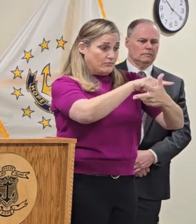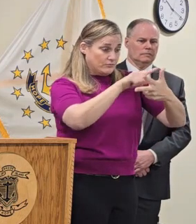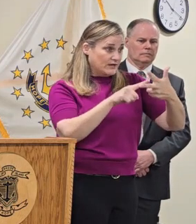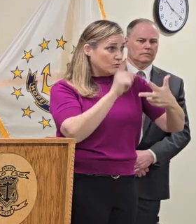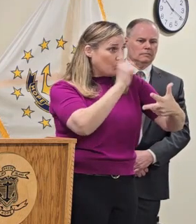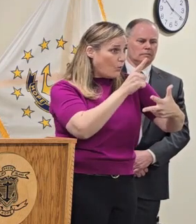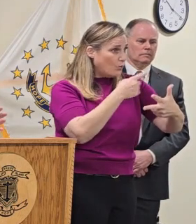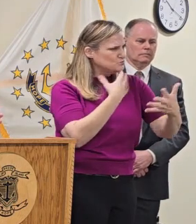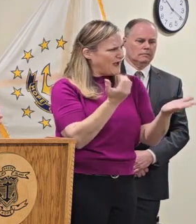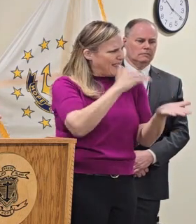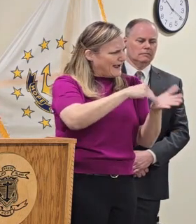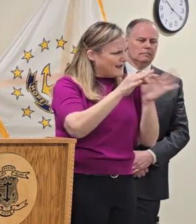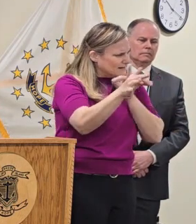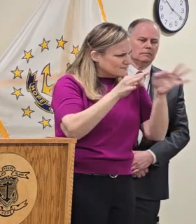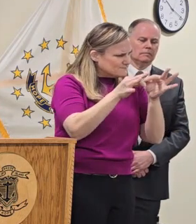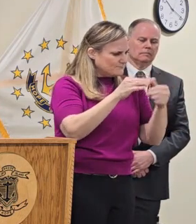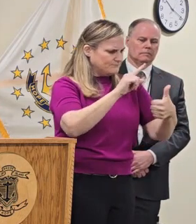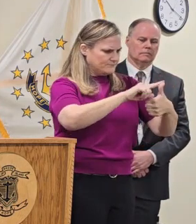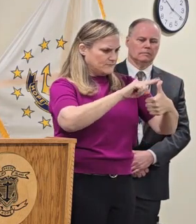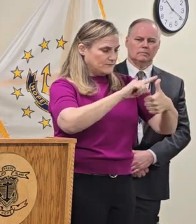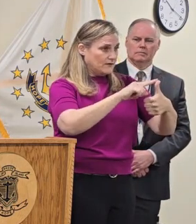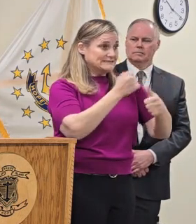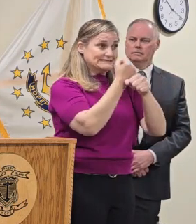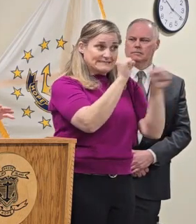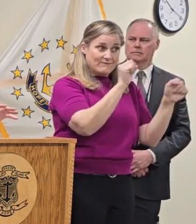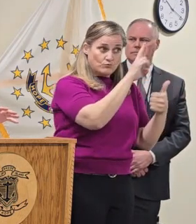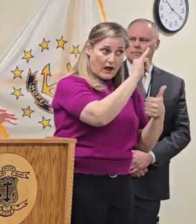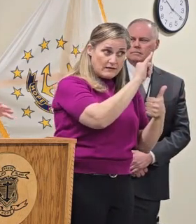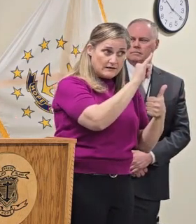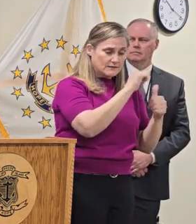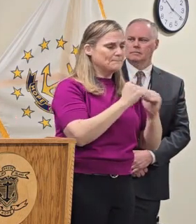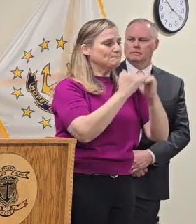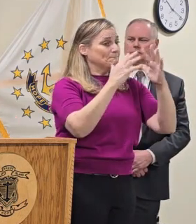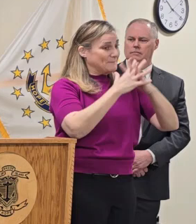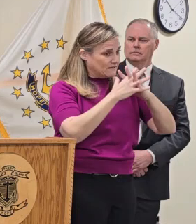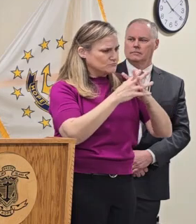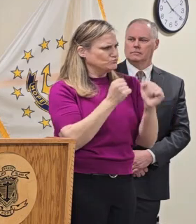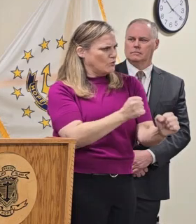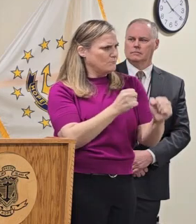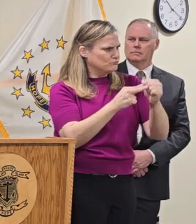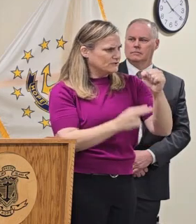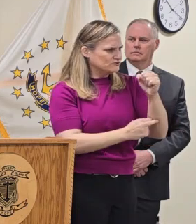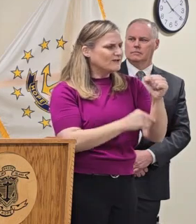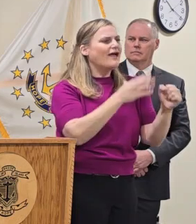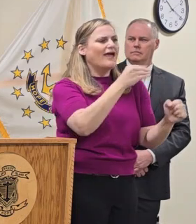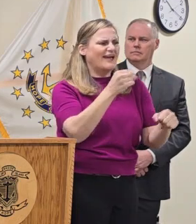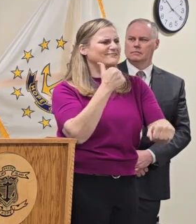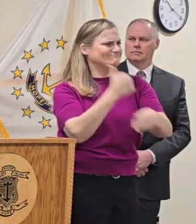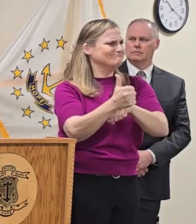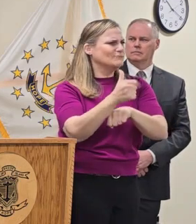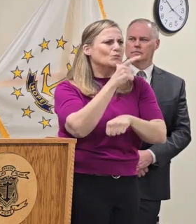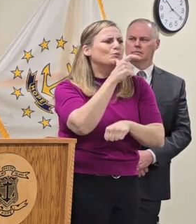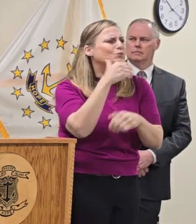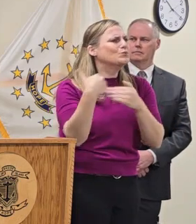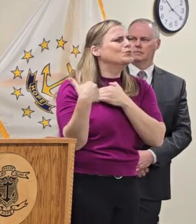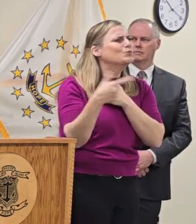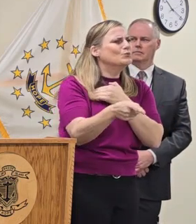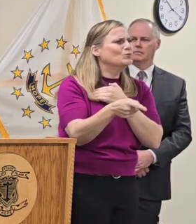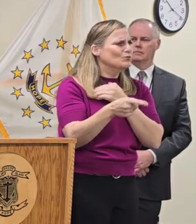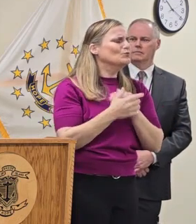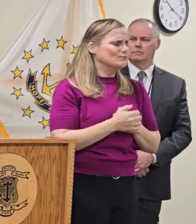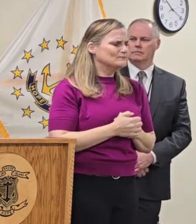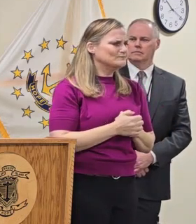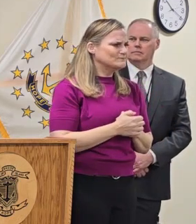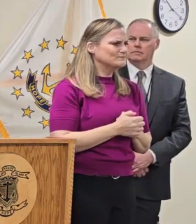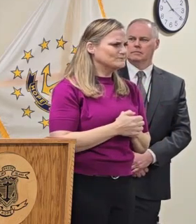bridge that outlasts all of our lifetimes, and to look at why we're in that position. And I've said before, I think